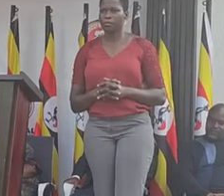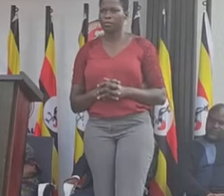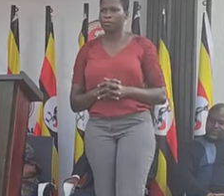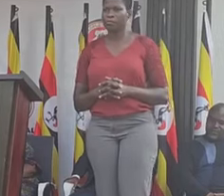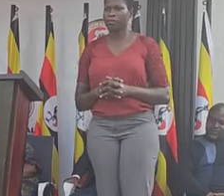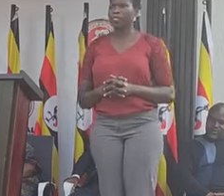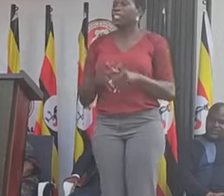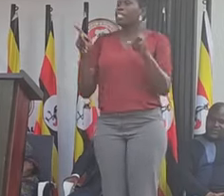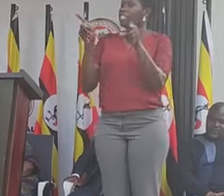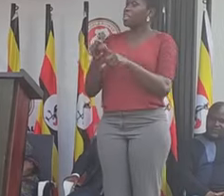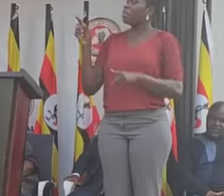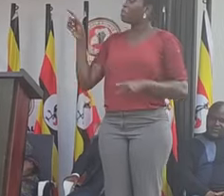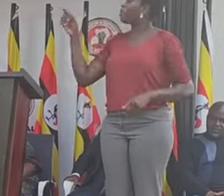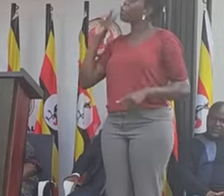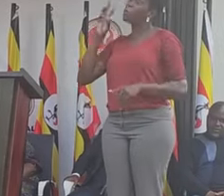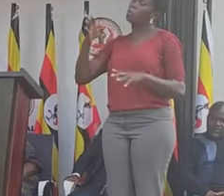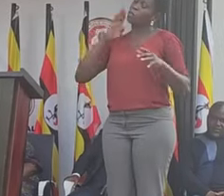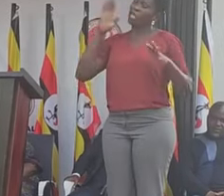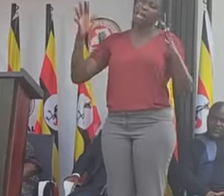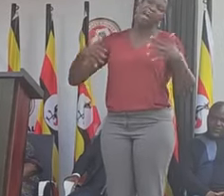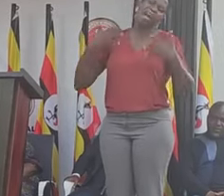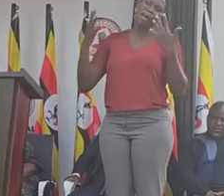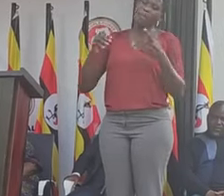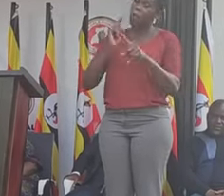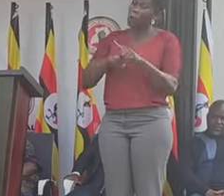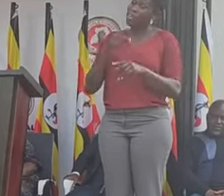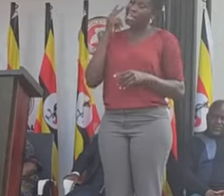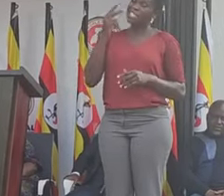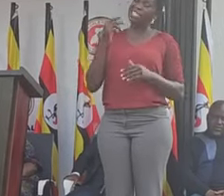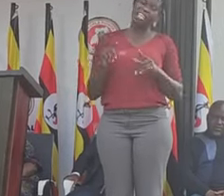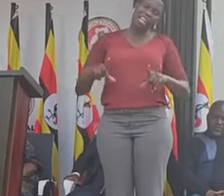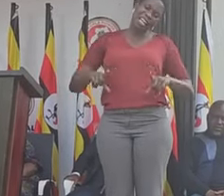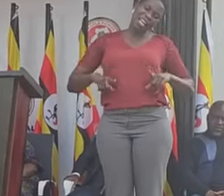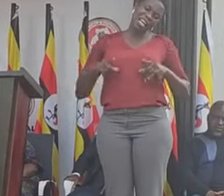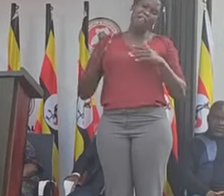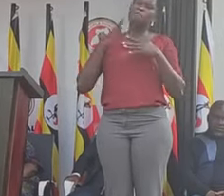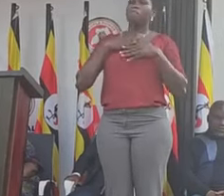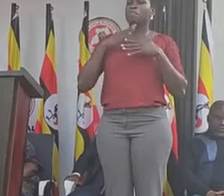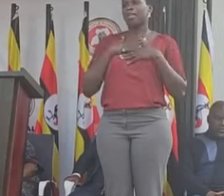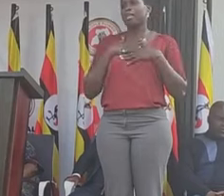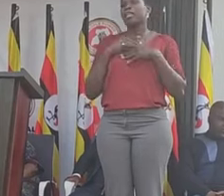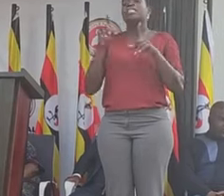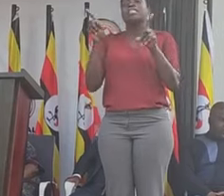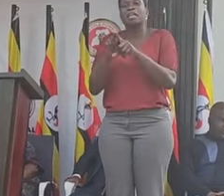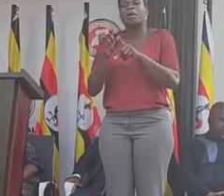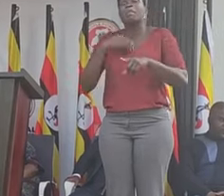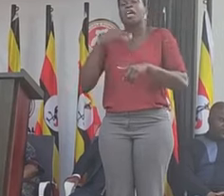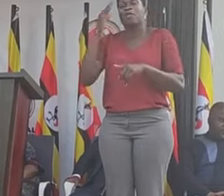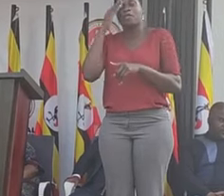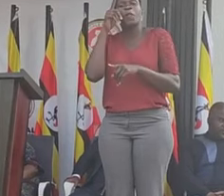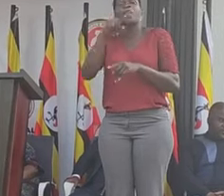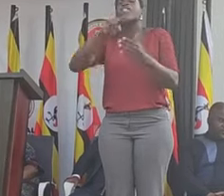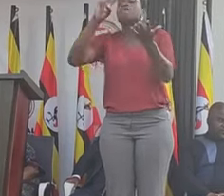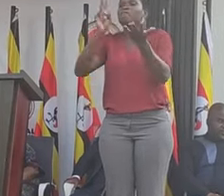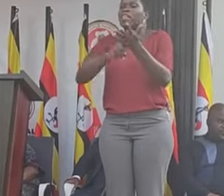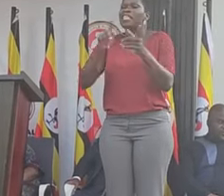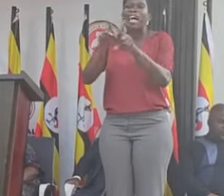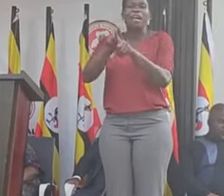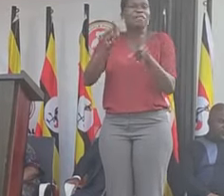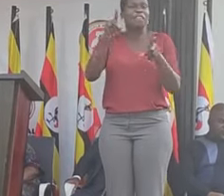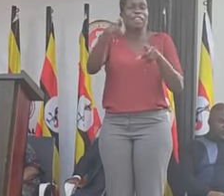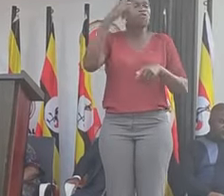Kiri nsanyusa okukiraba ekyo mu biseera eby'obulamu bwange naye nga manyi kikyakola, manyi nti ekyo ekirooto